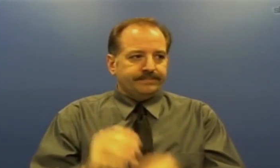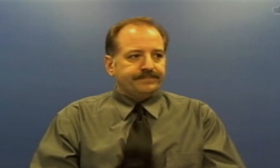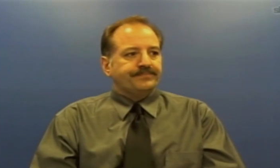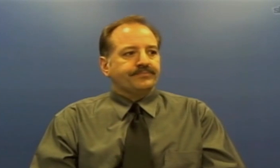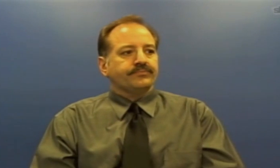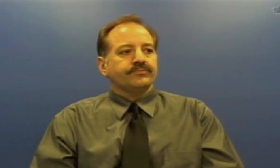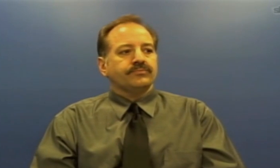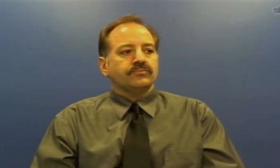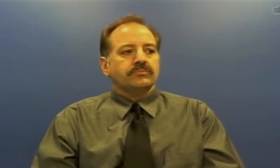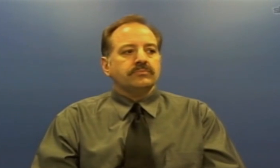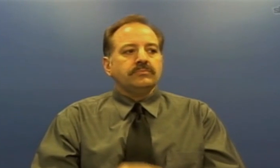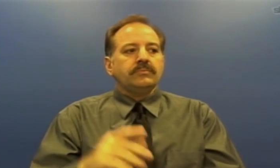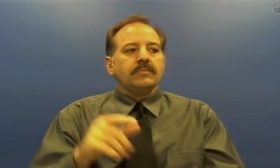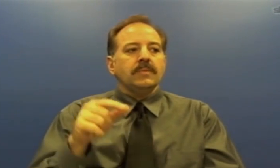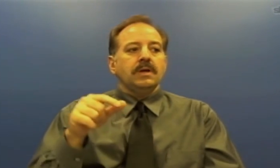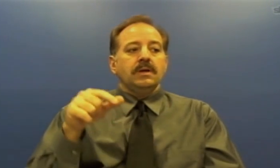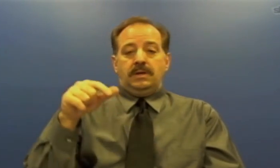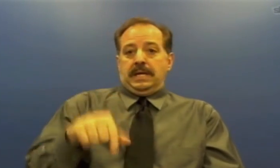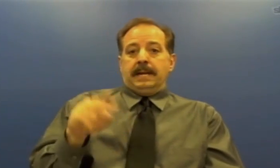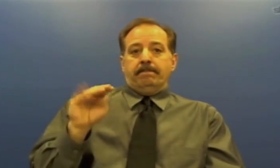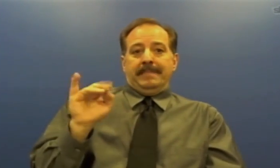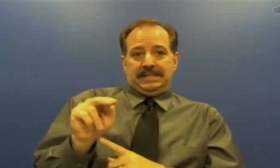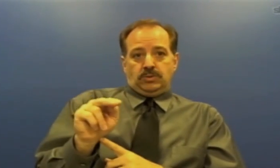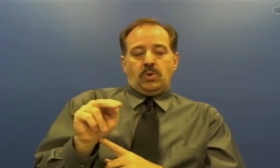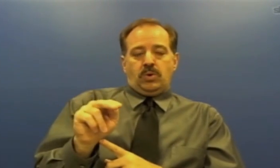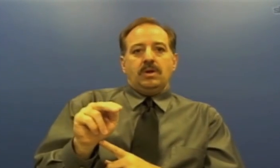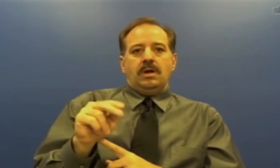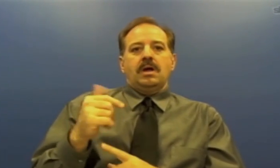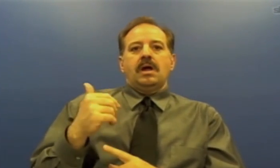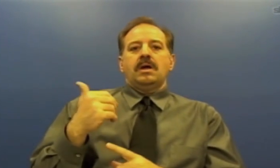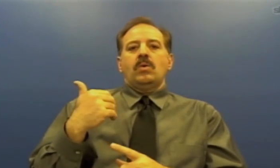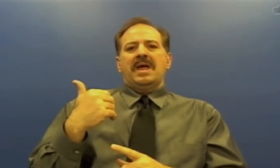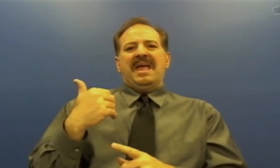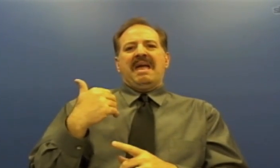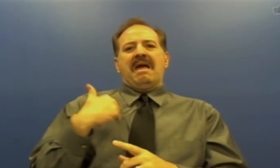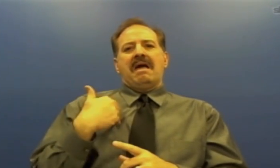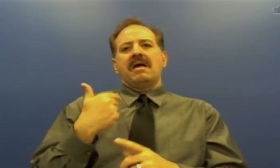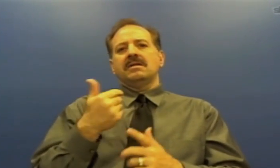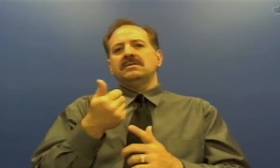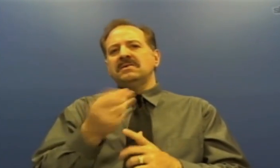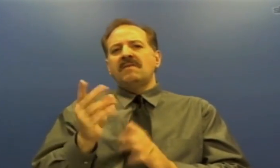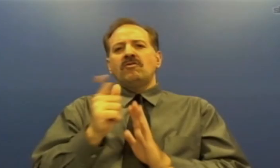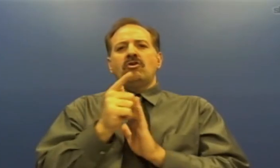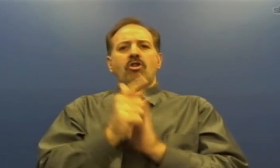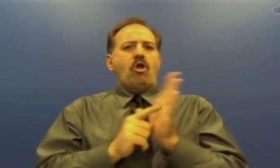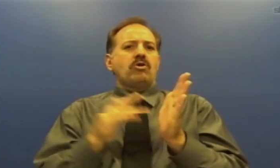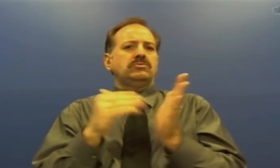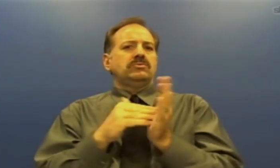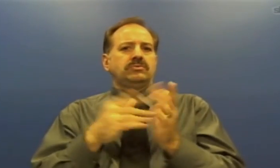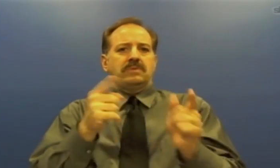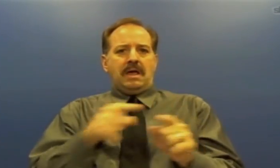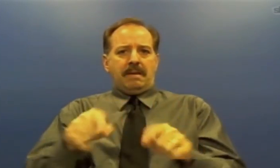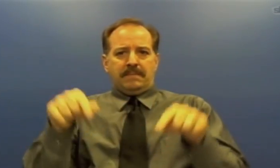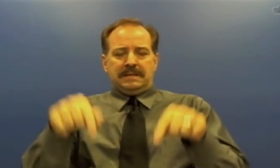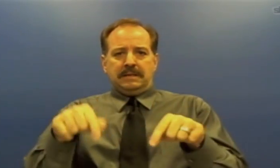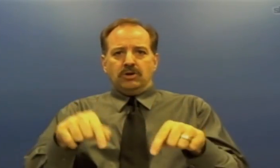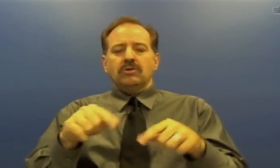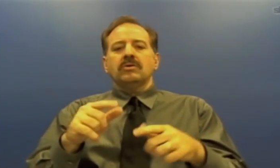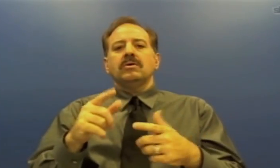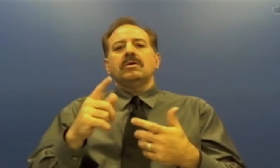you a little bit more about that system here. So in the state of Minnesota, there are a couple of lawsuits